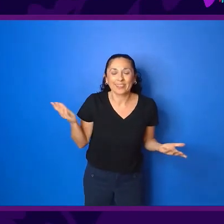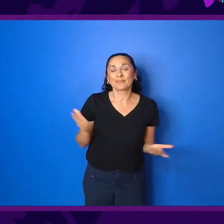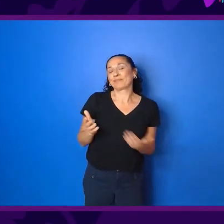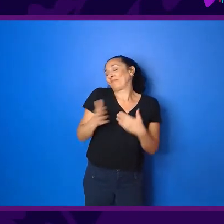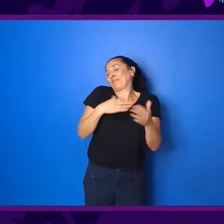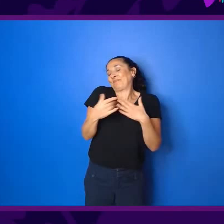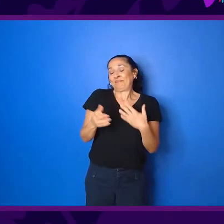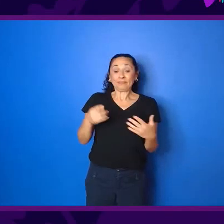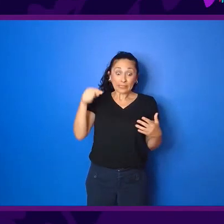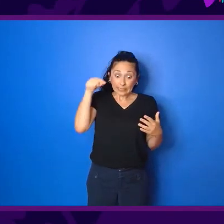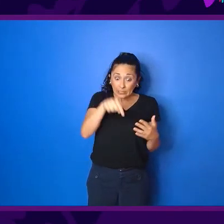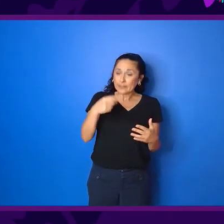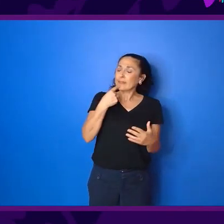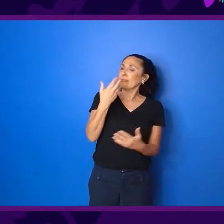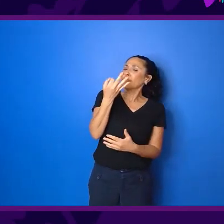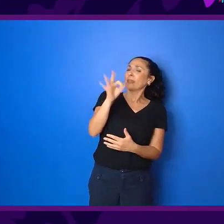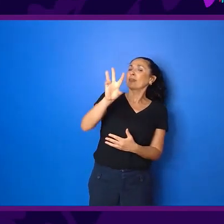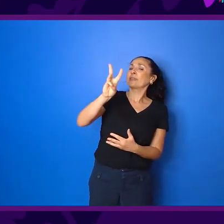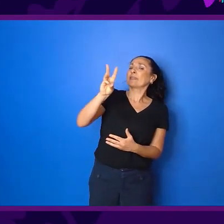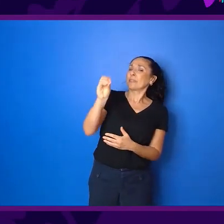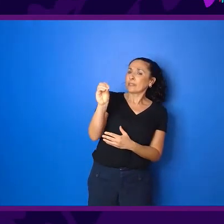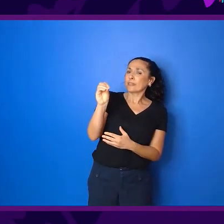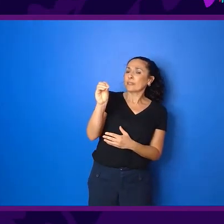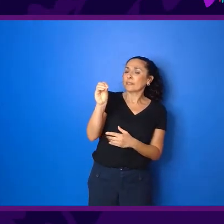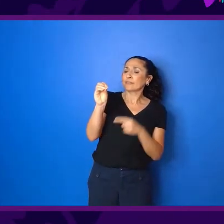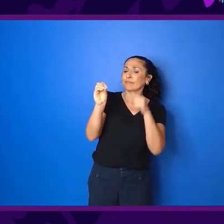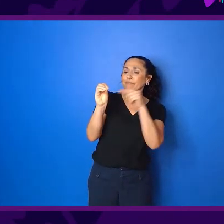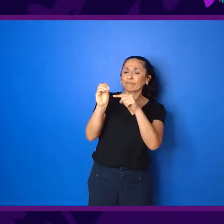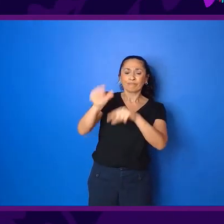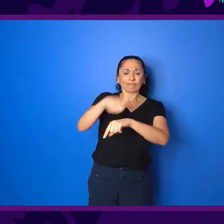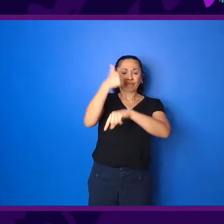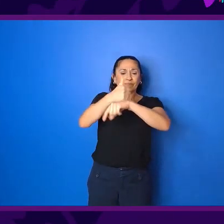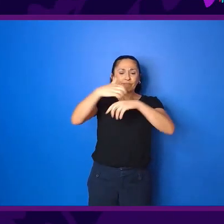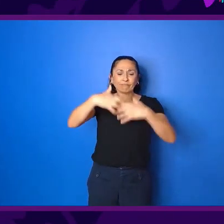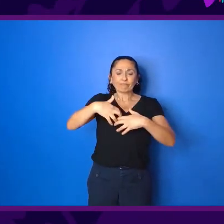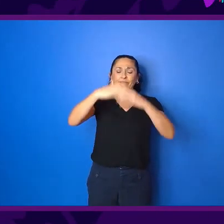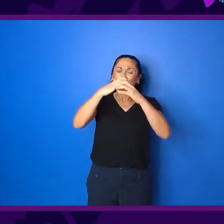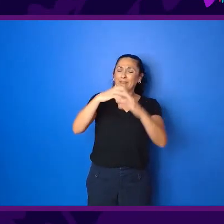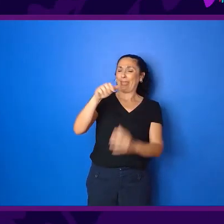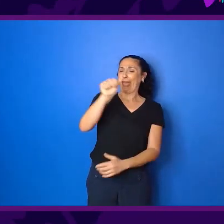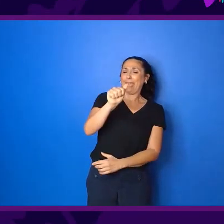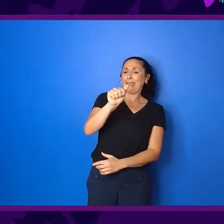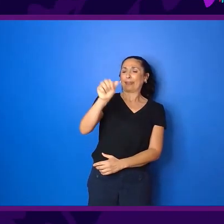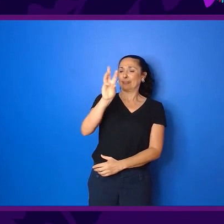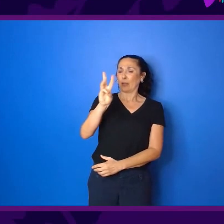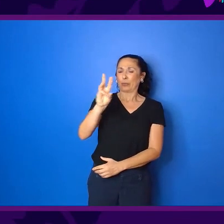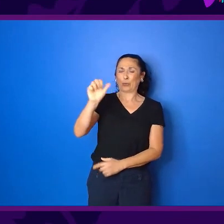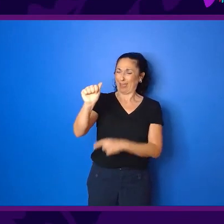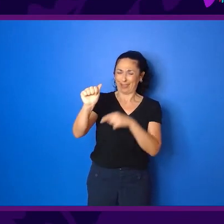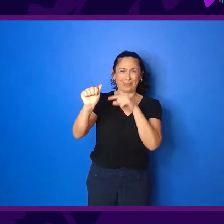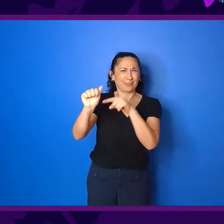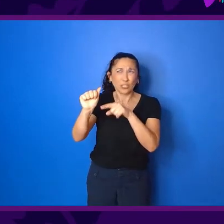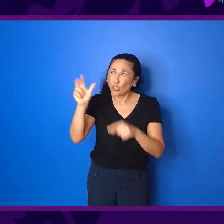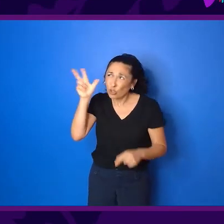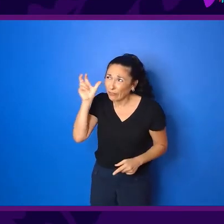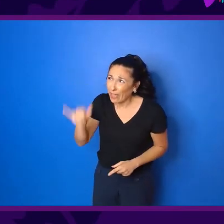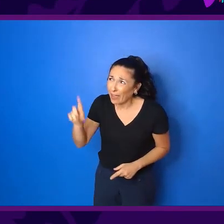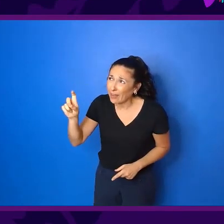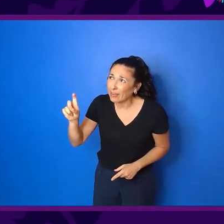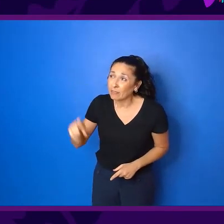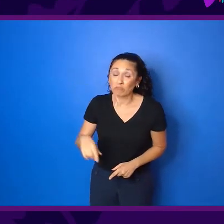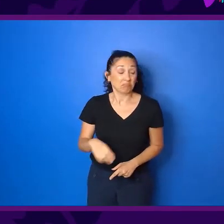it says in 1960, she created the AWA. Ever heard of it?